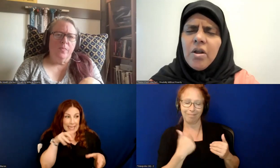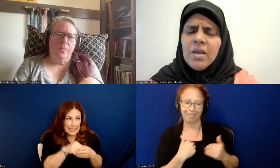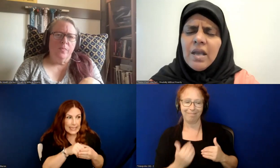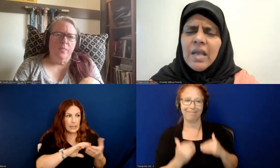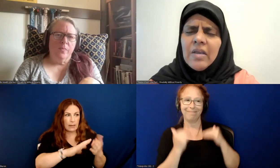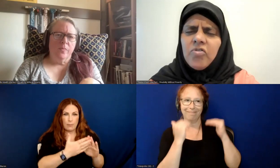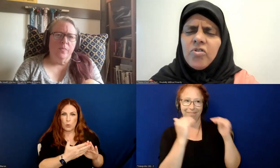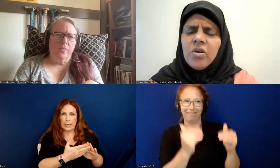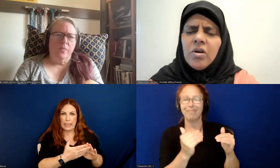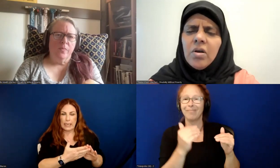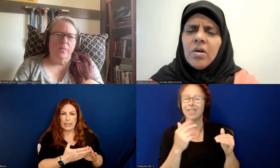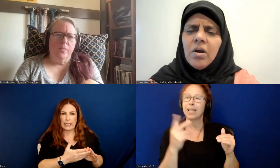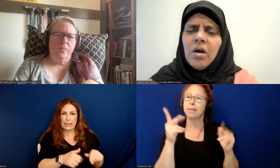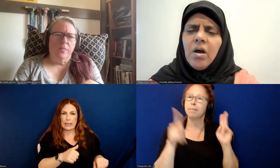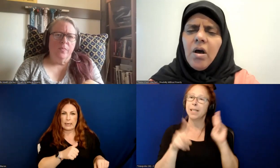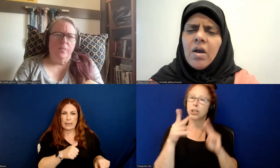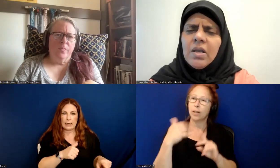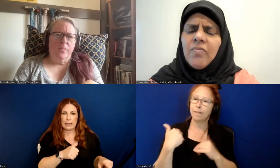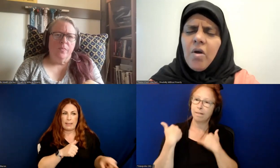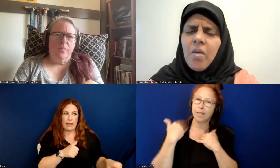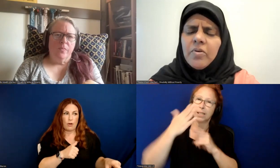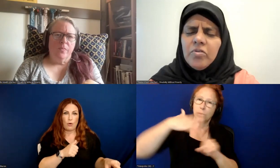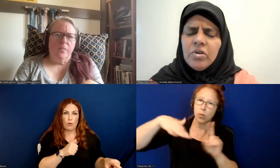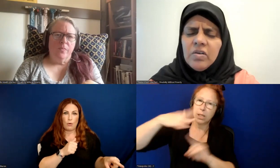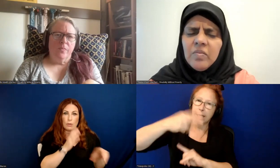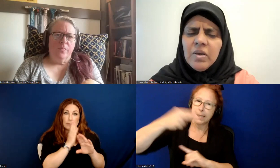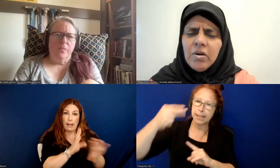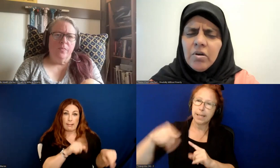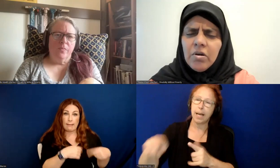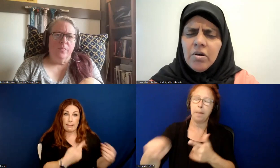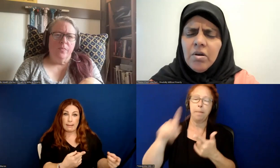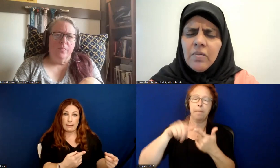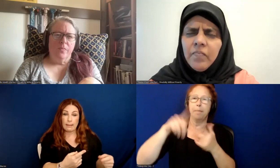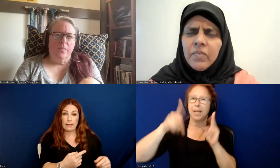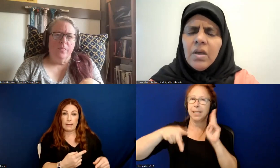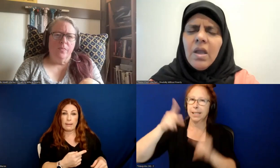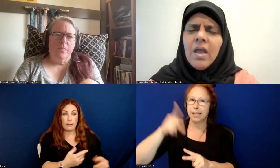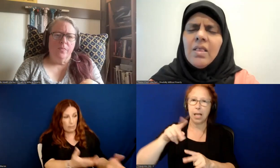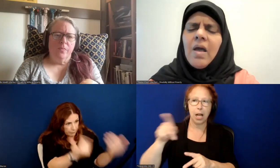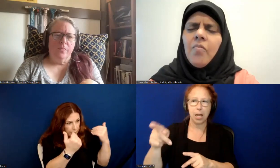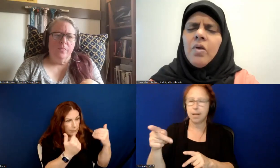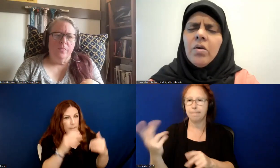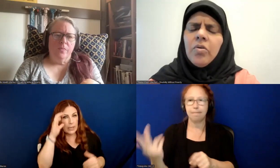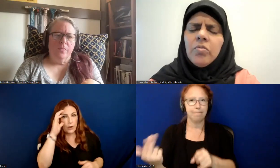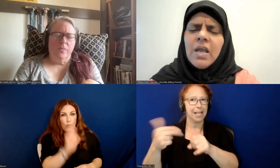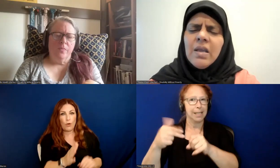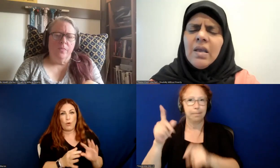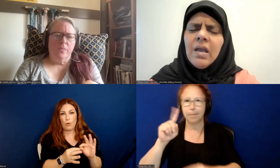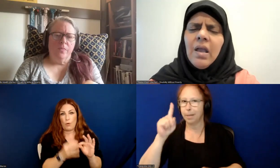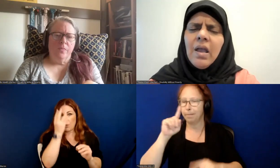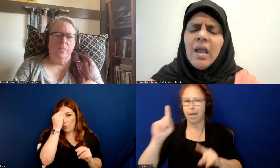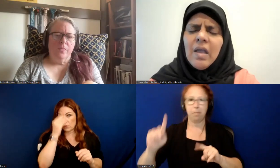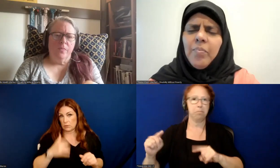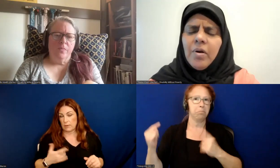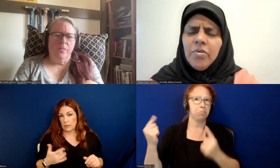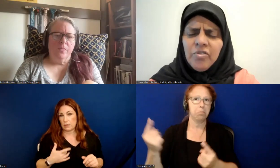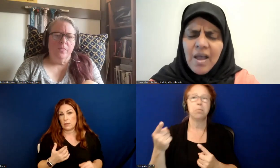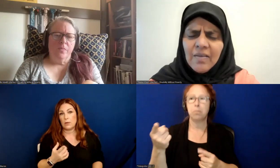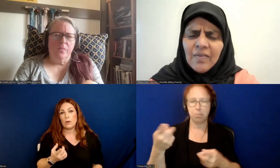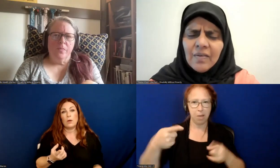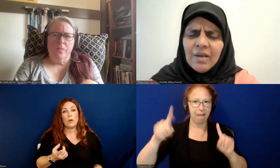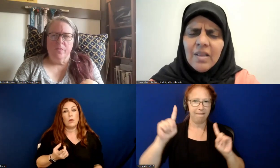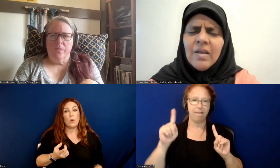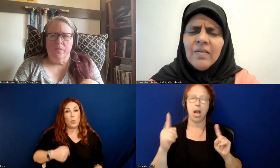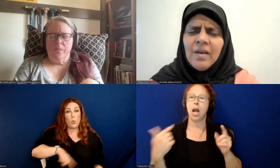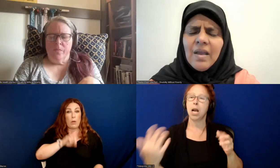often not engaged, are given opportunity to be heard, and that we are creating a